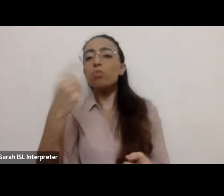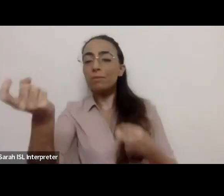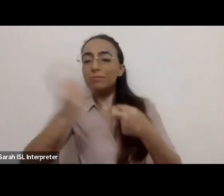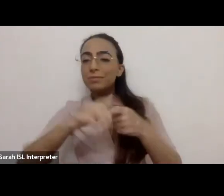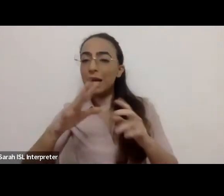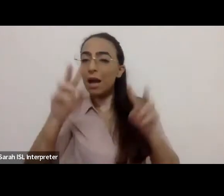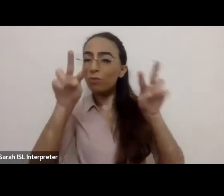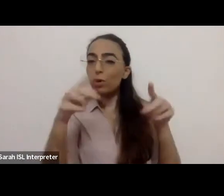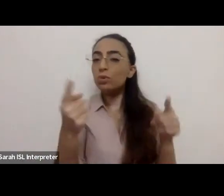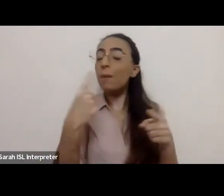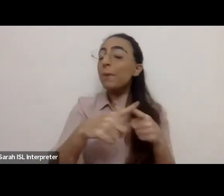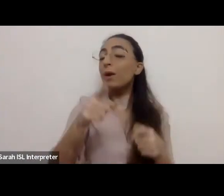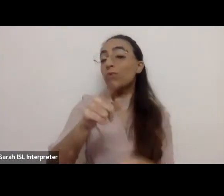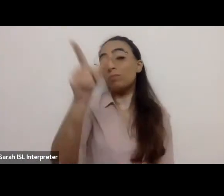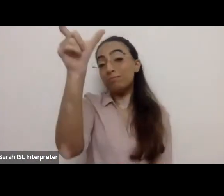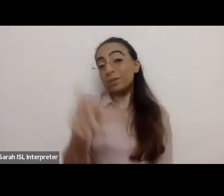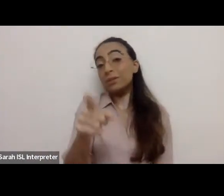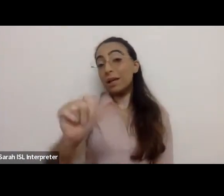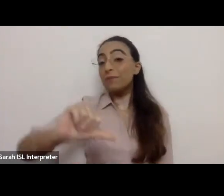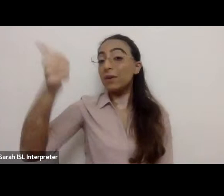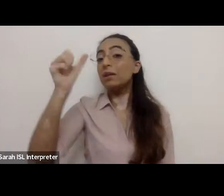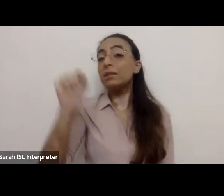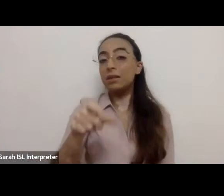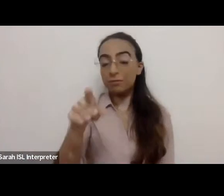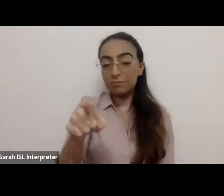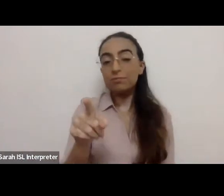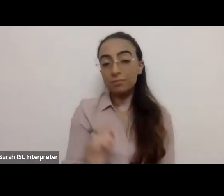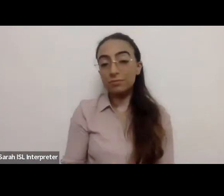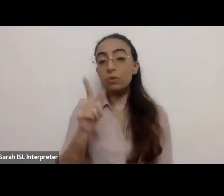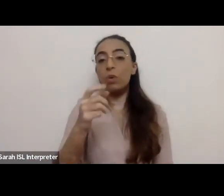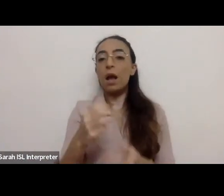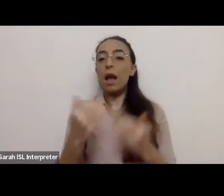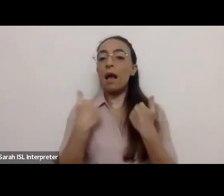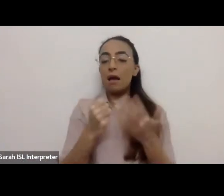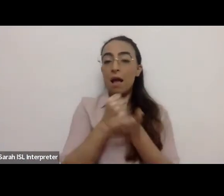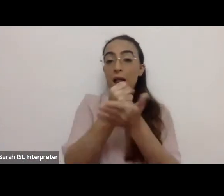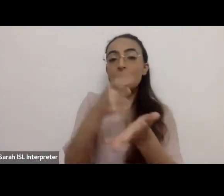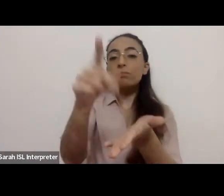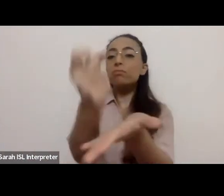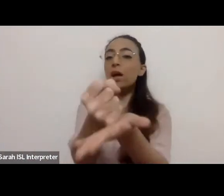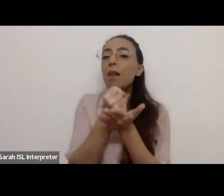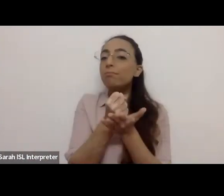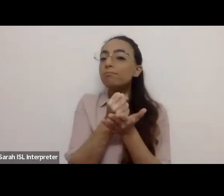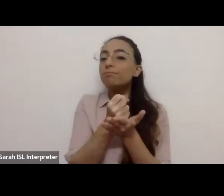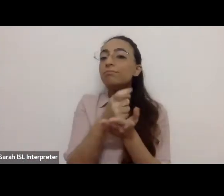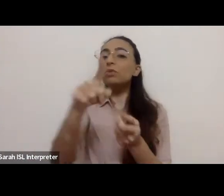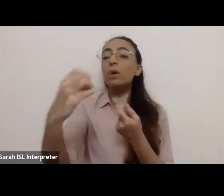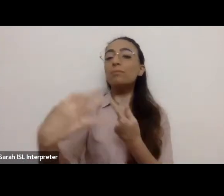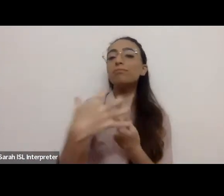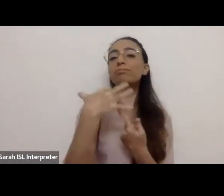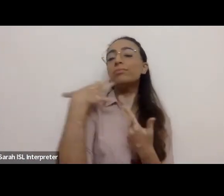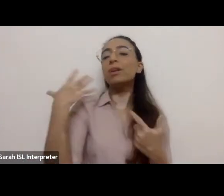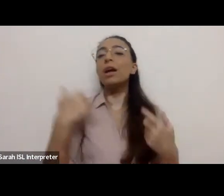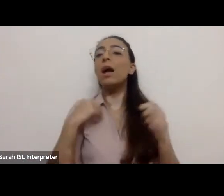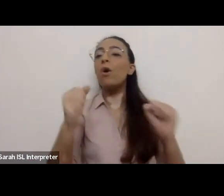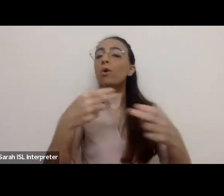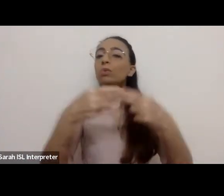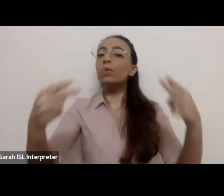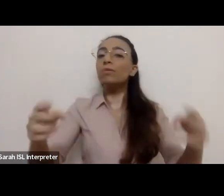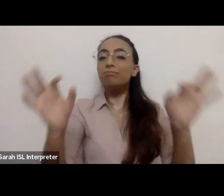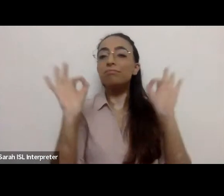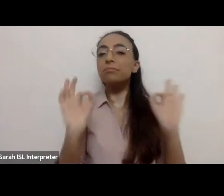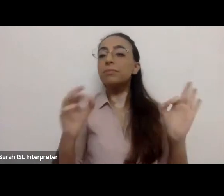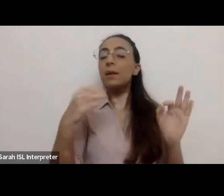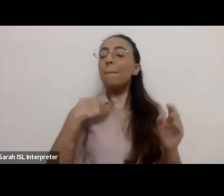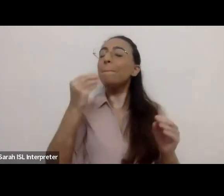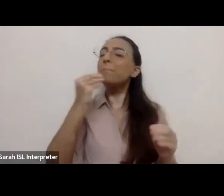is a giver in the larger scheme of things. You are such an inspiration. Please do continue the journey. It's a